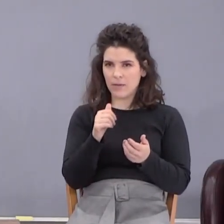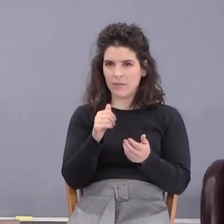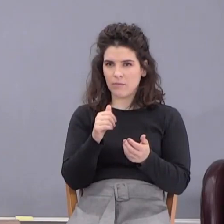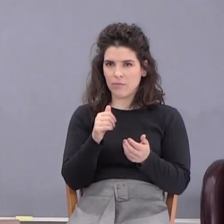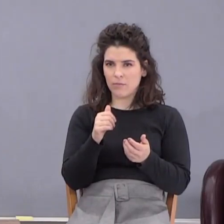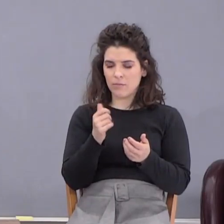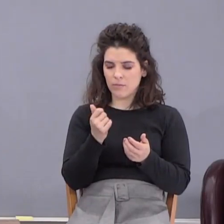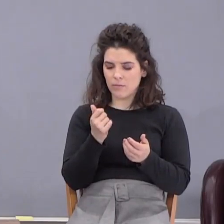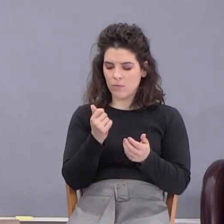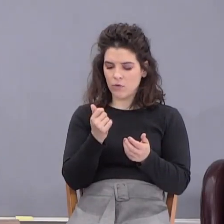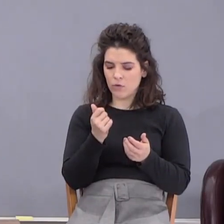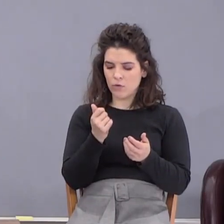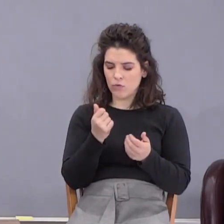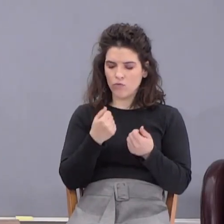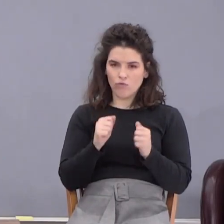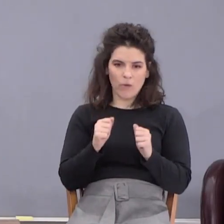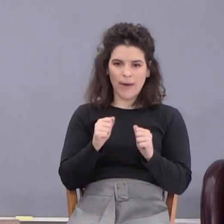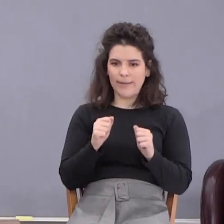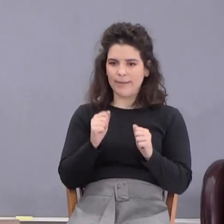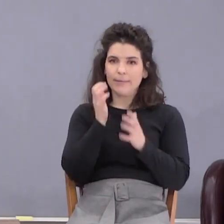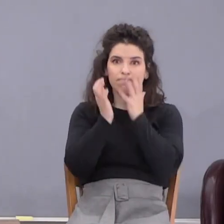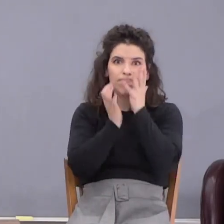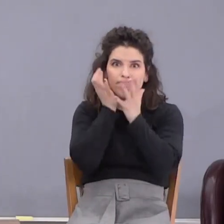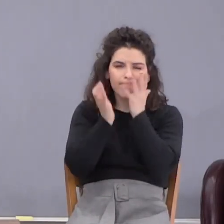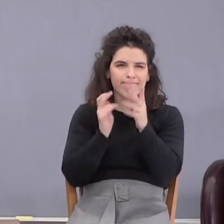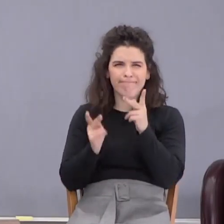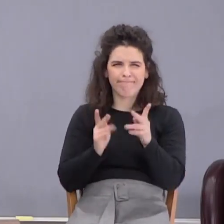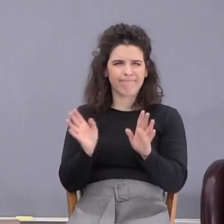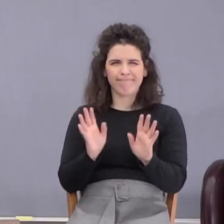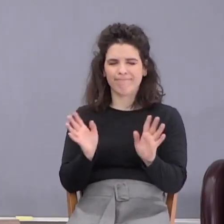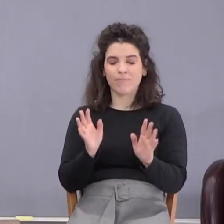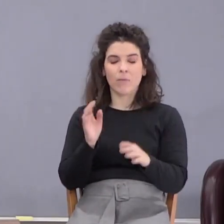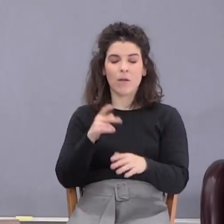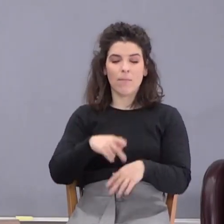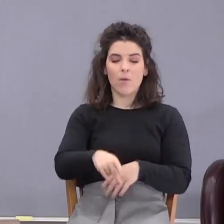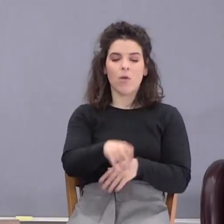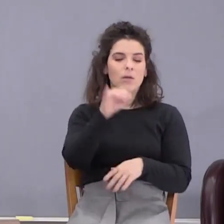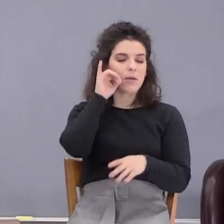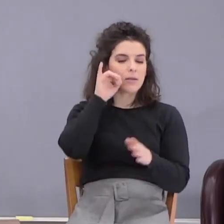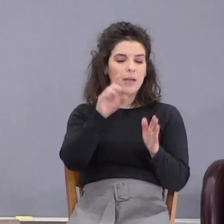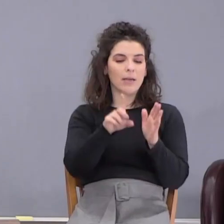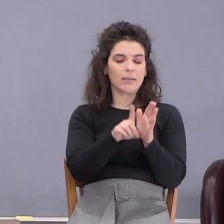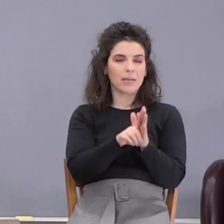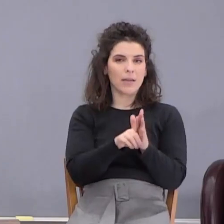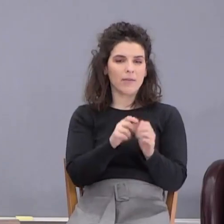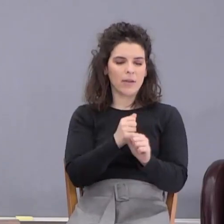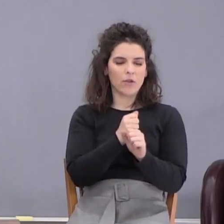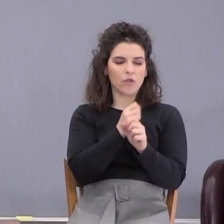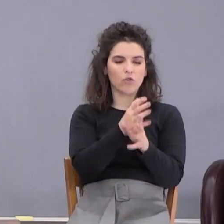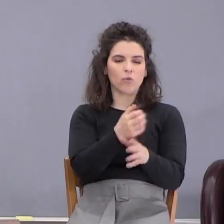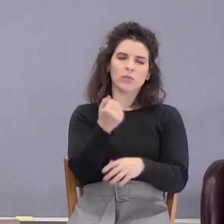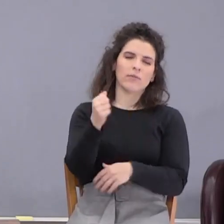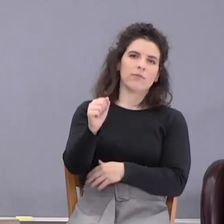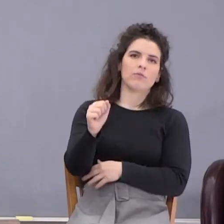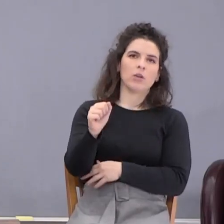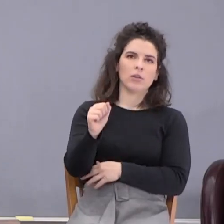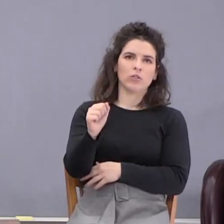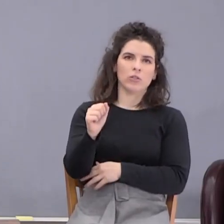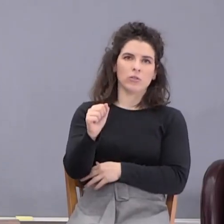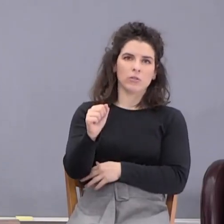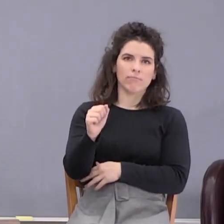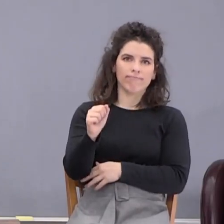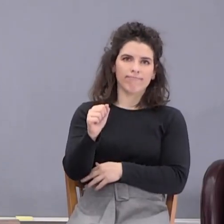just trying to humiliate anyone. He's identifying the source of the objection. The source of